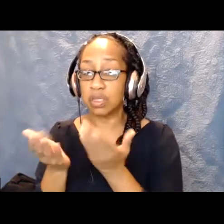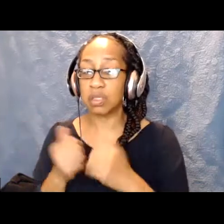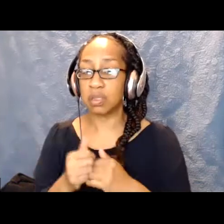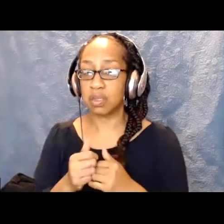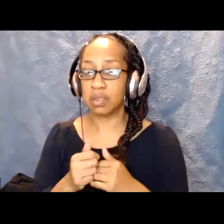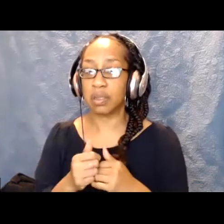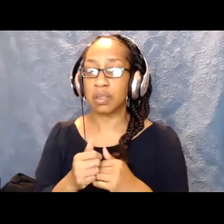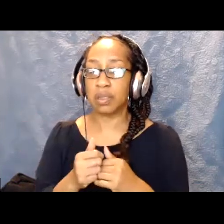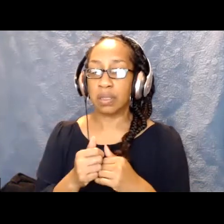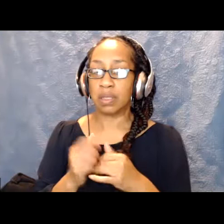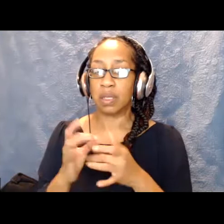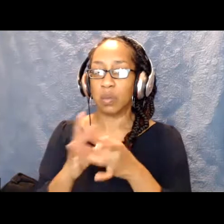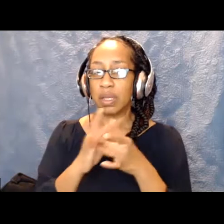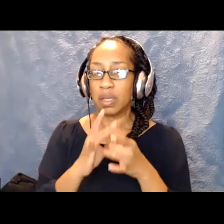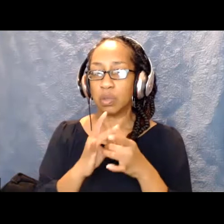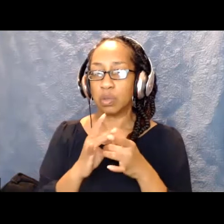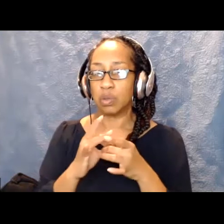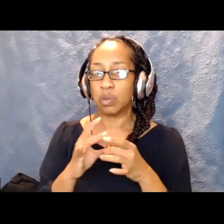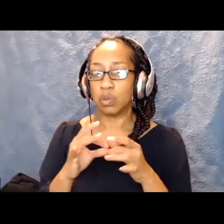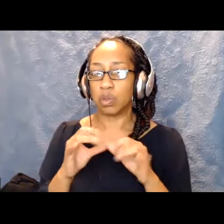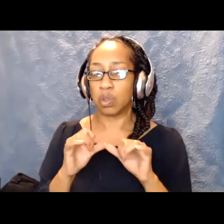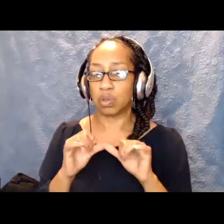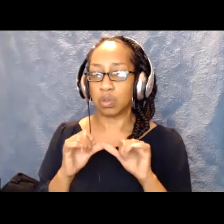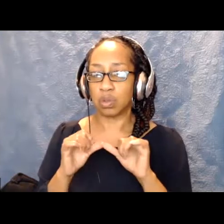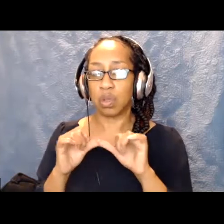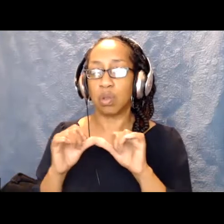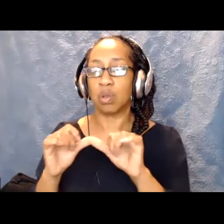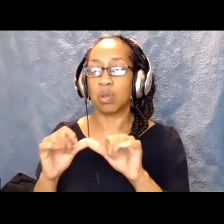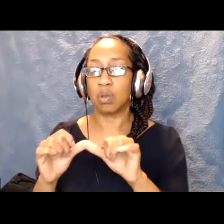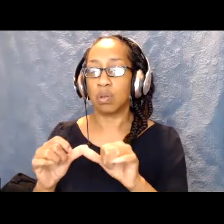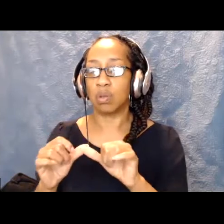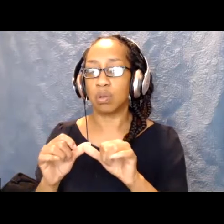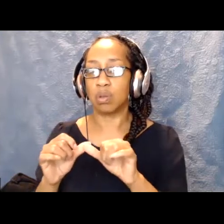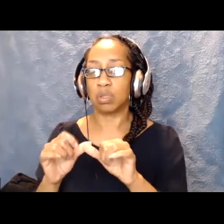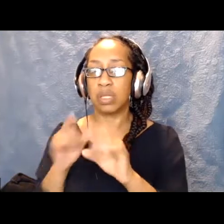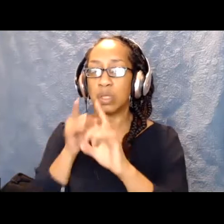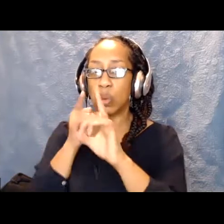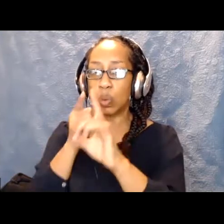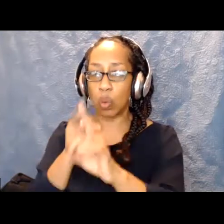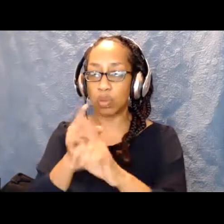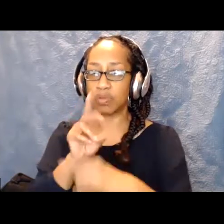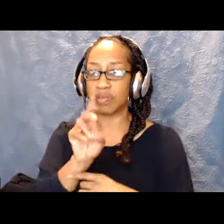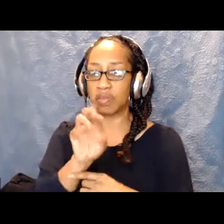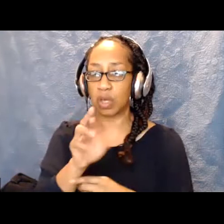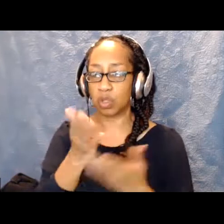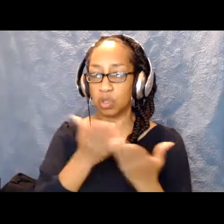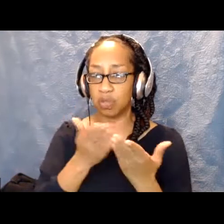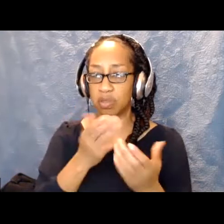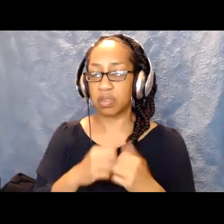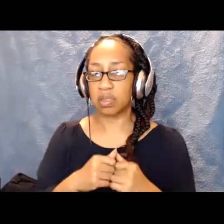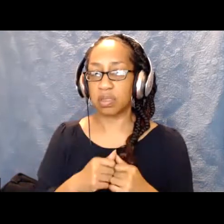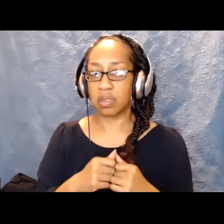related to those long-standing VR services that have been available to address the independent living needs of